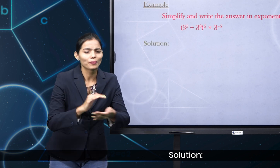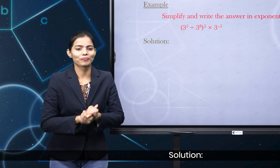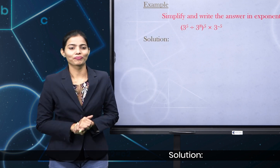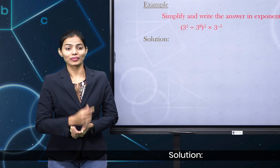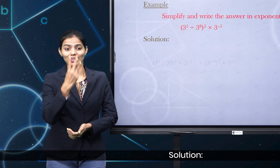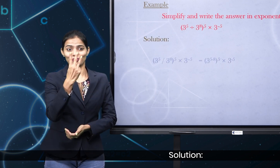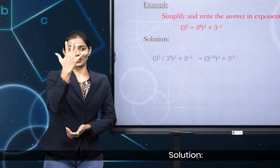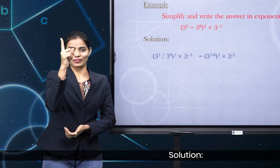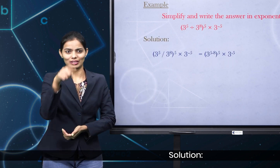Solution.